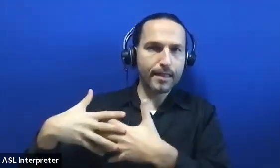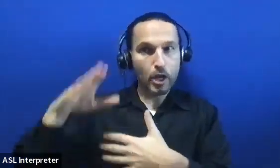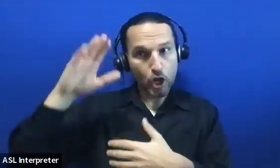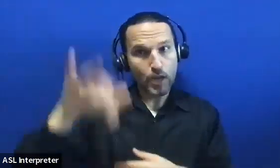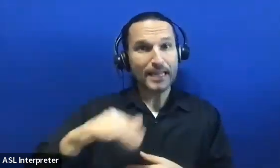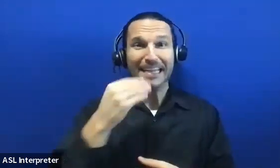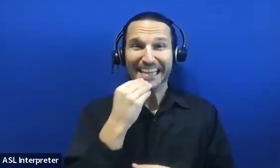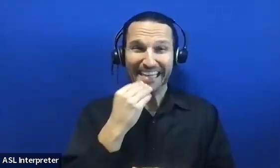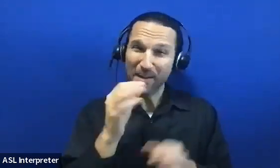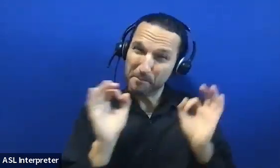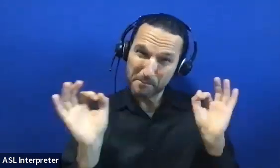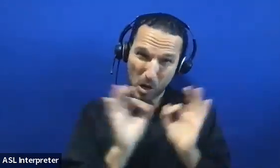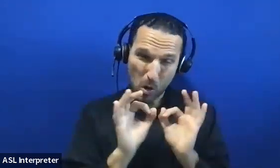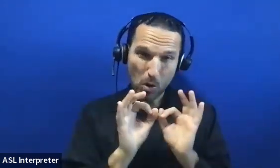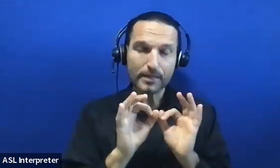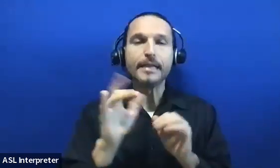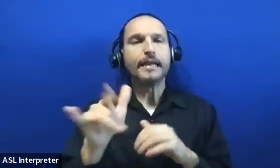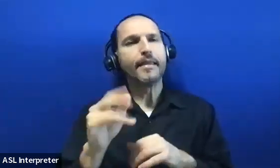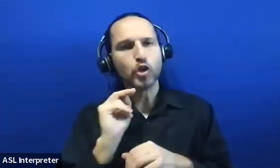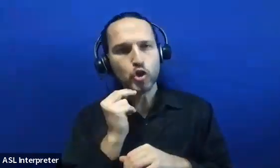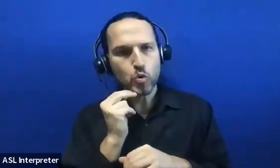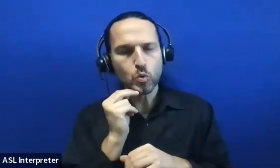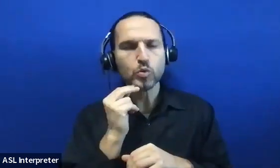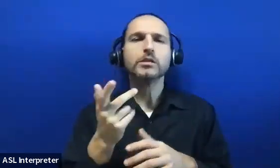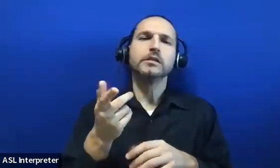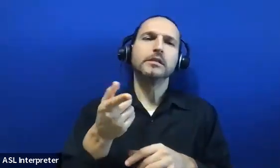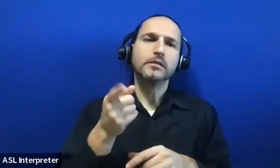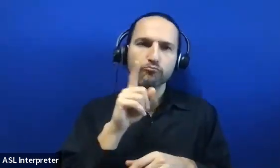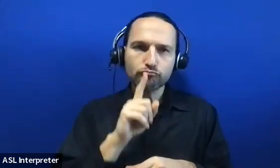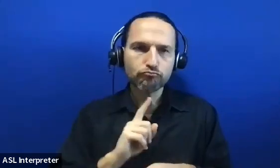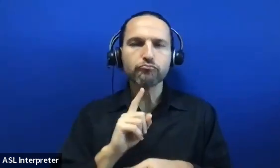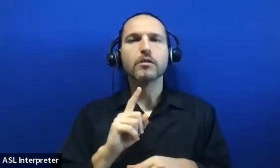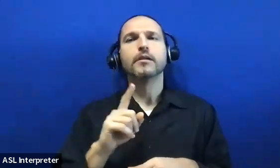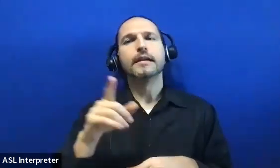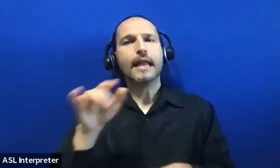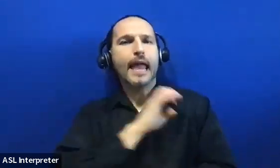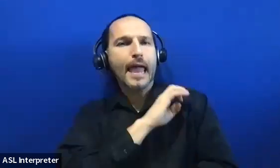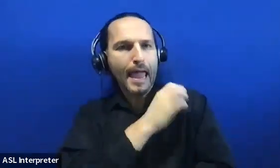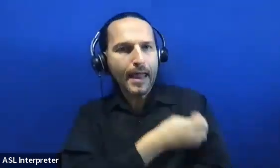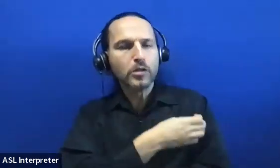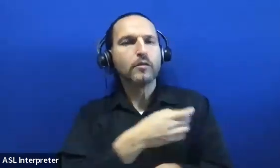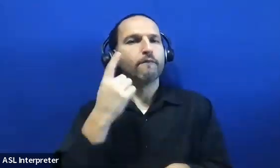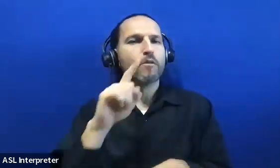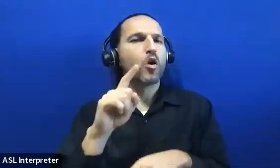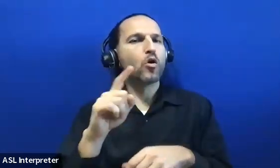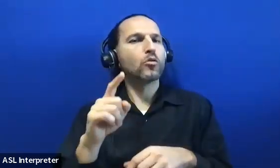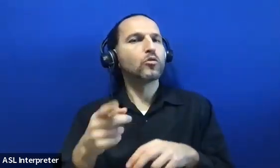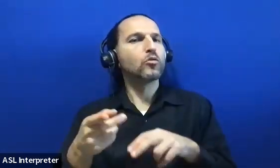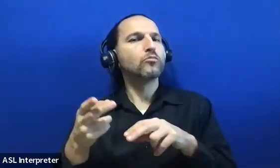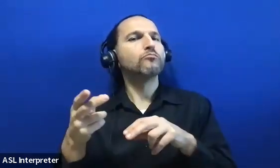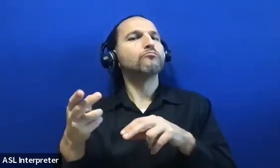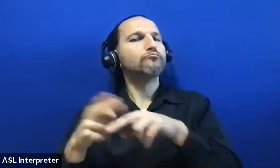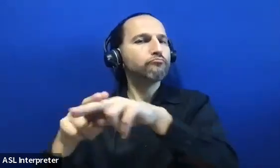We know that it is important to get nutrients and calories to gain weight and grow. But if you're not